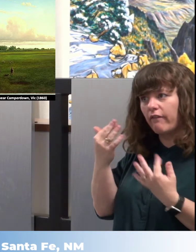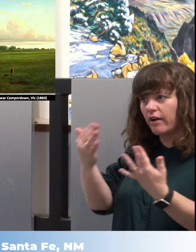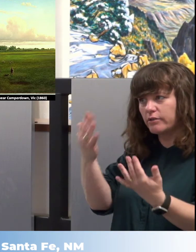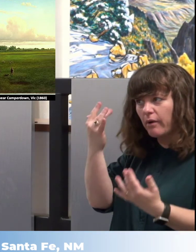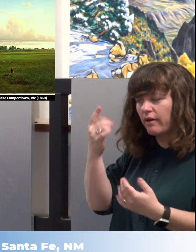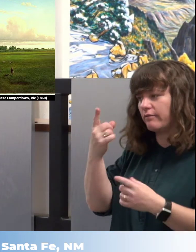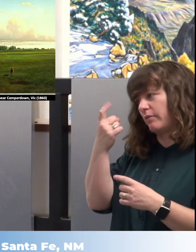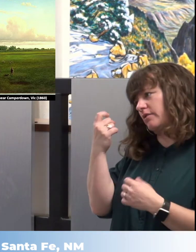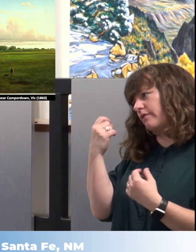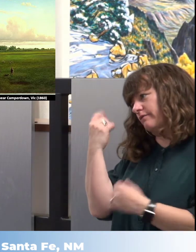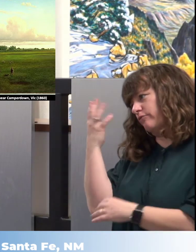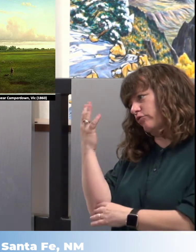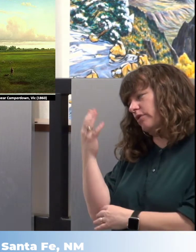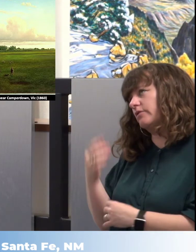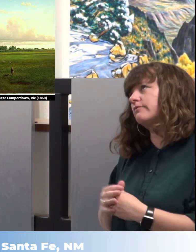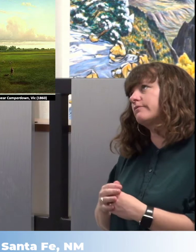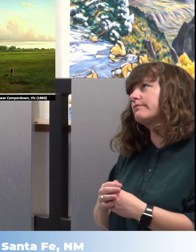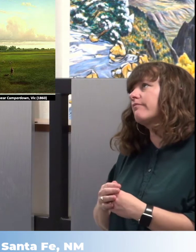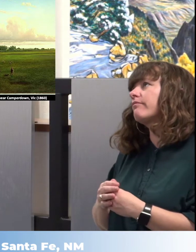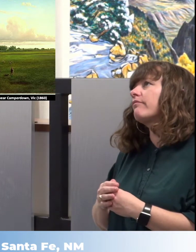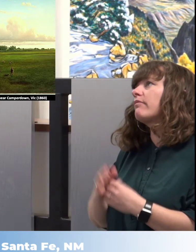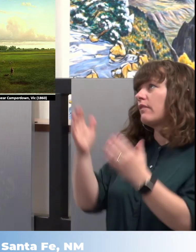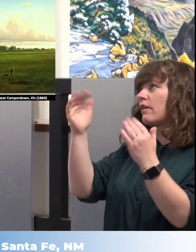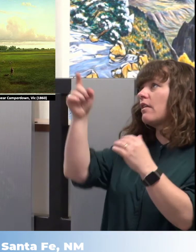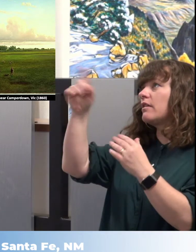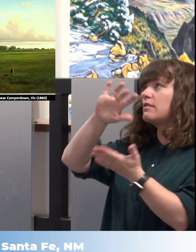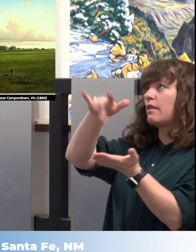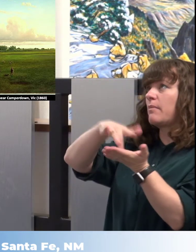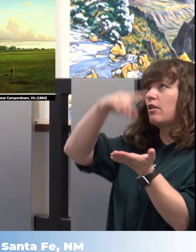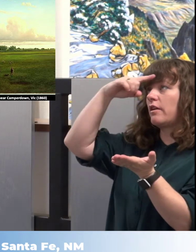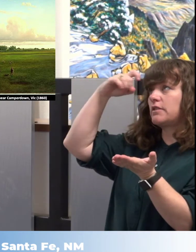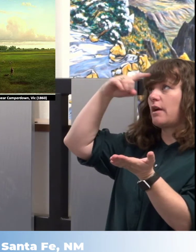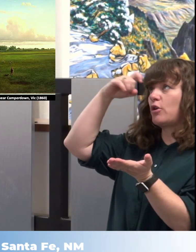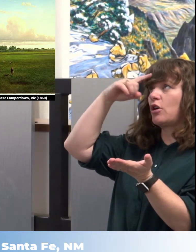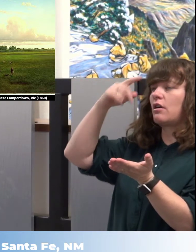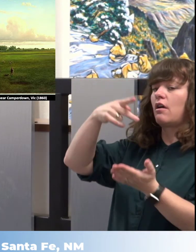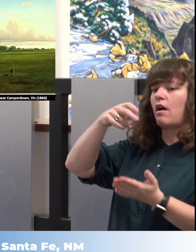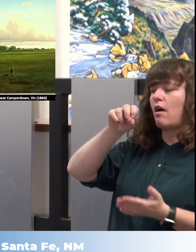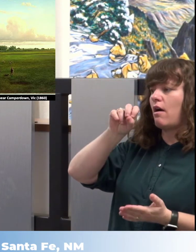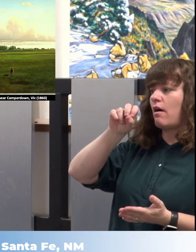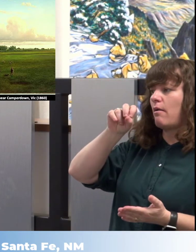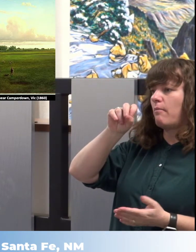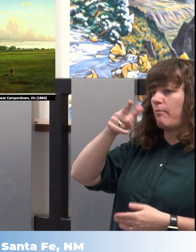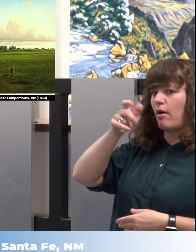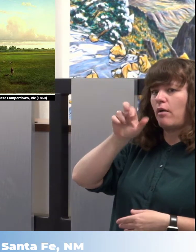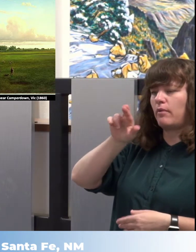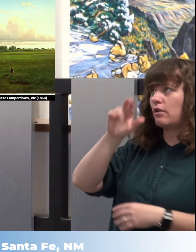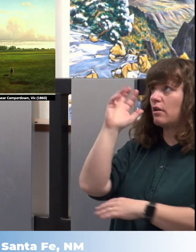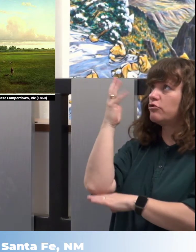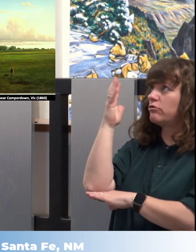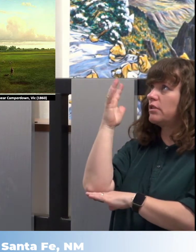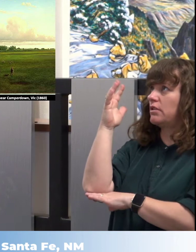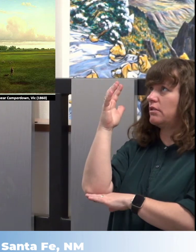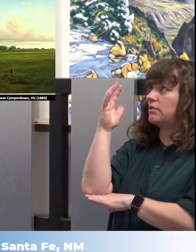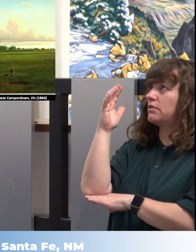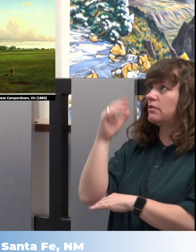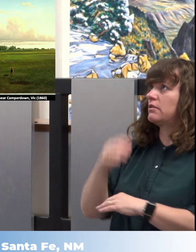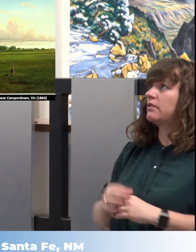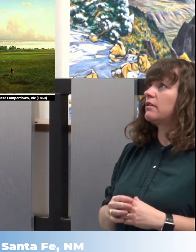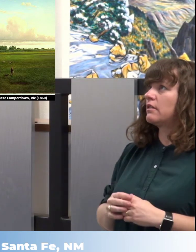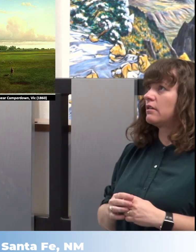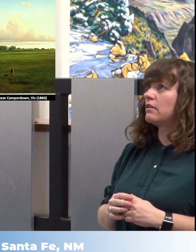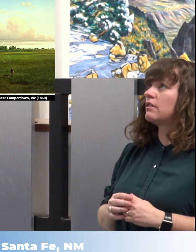This is another one taken in middle of summer and you see the trees there are poplar trees and of course the sheep which preferentially ate the